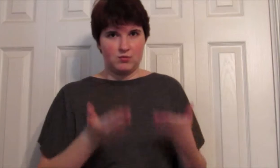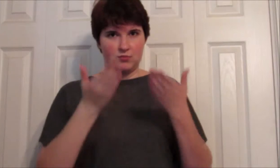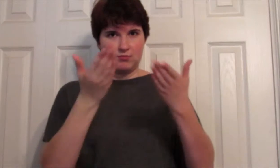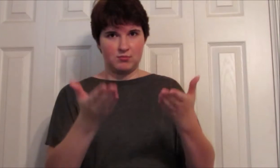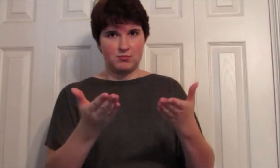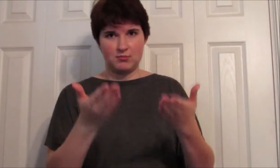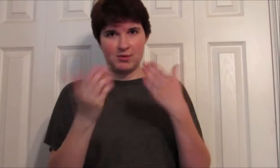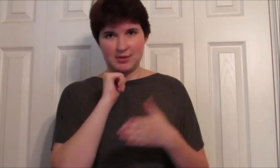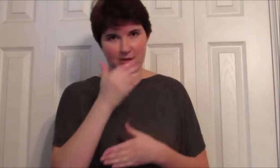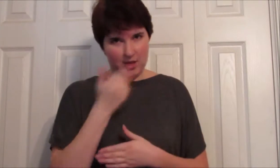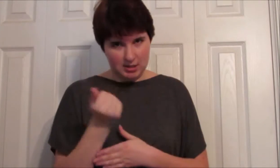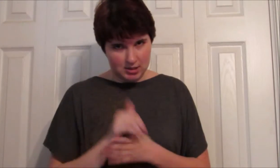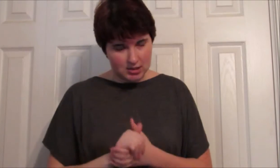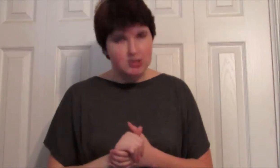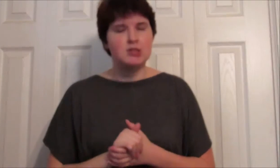thing.